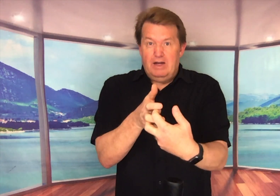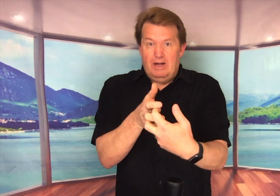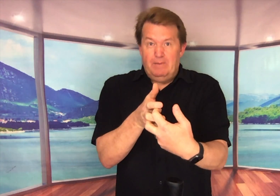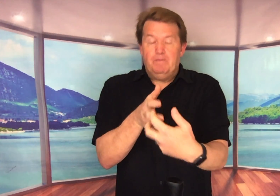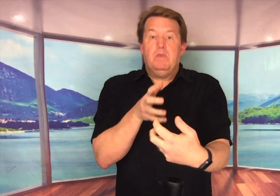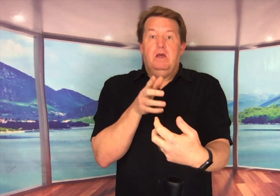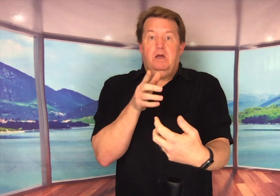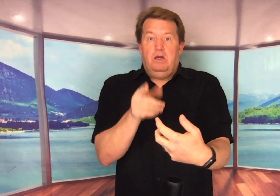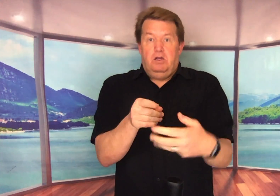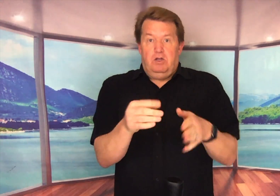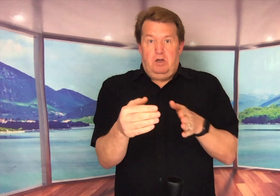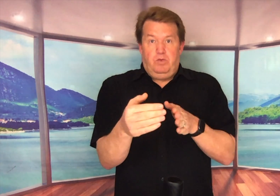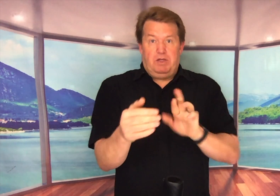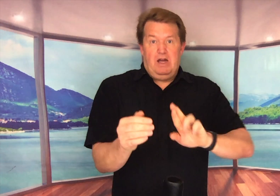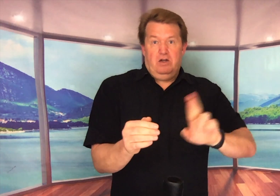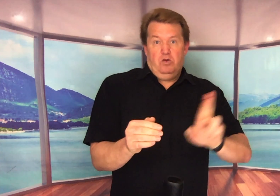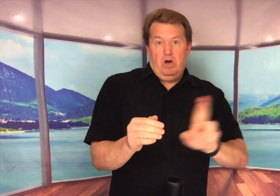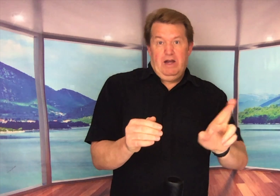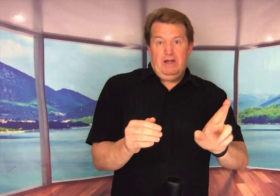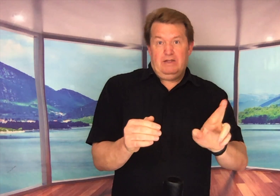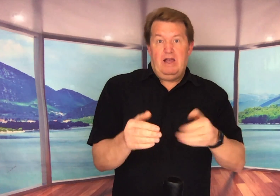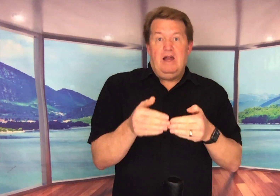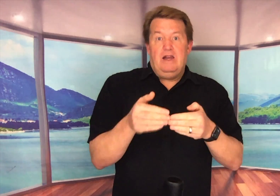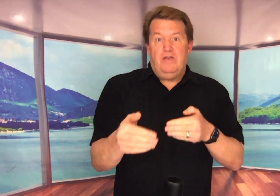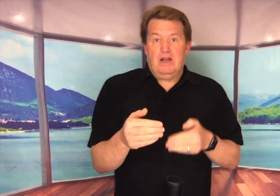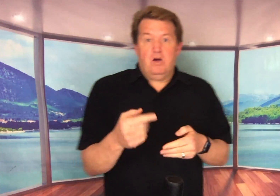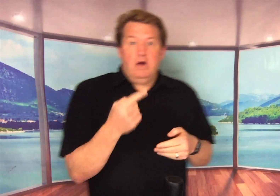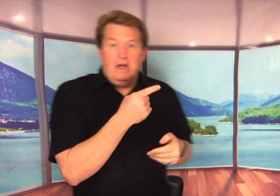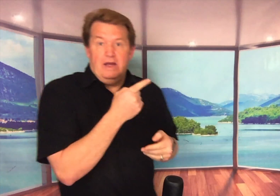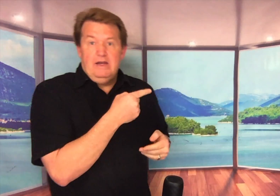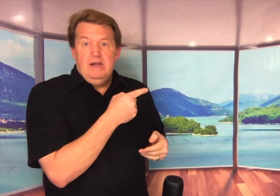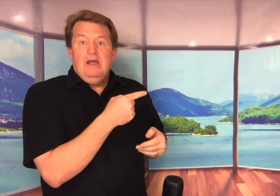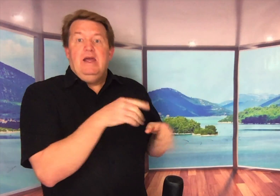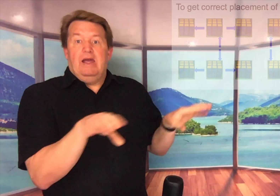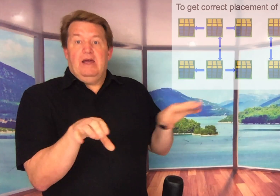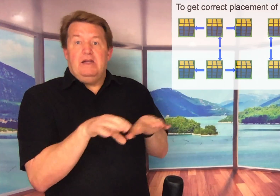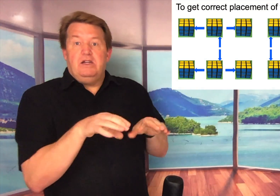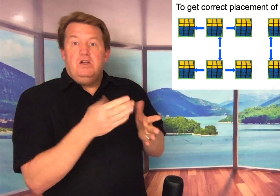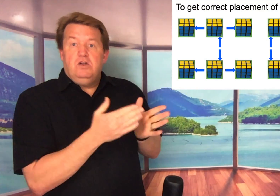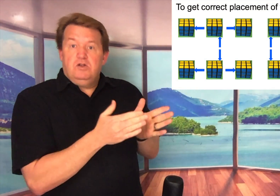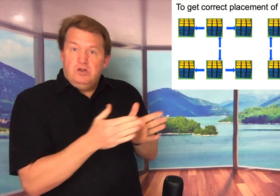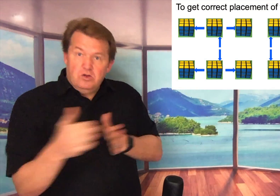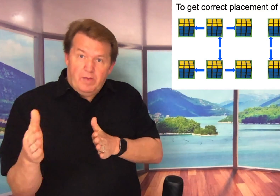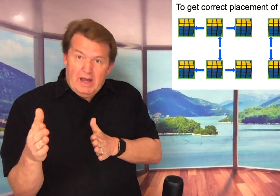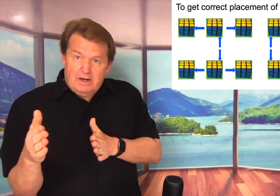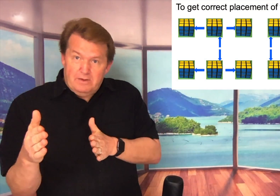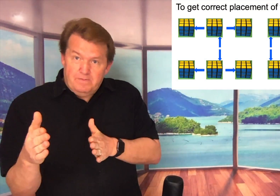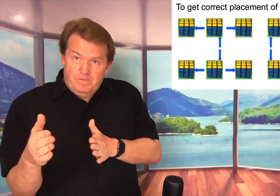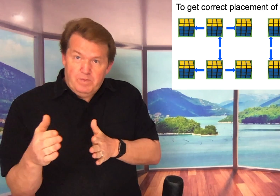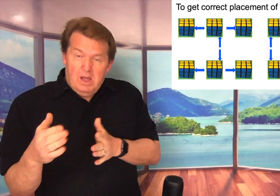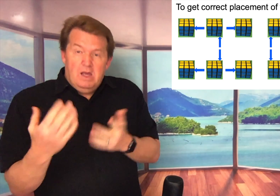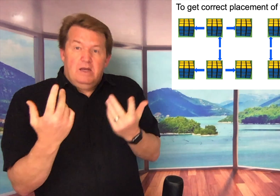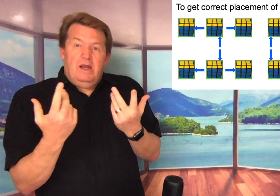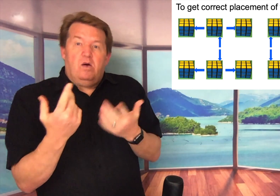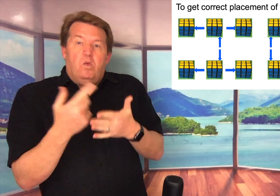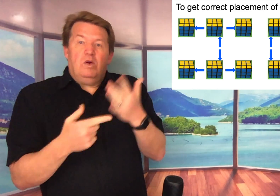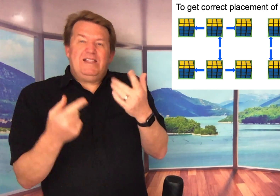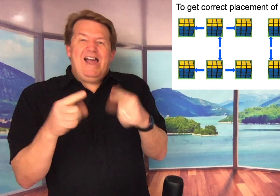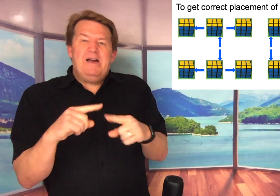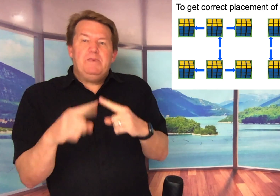up. You're going to put that on your right-hand side and then go ahead and do the pattern. Now, what's happening